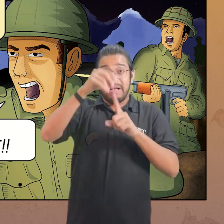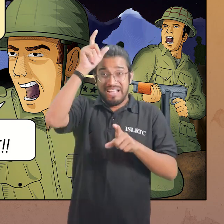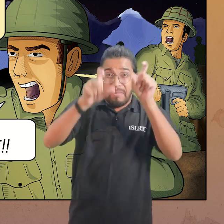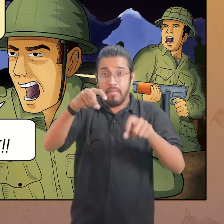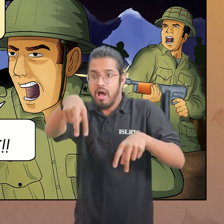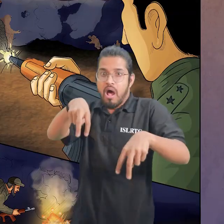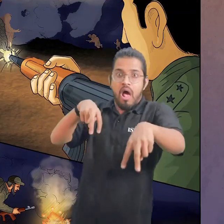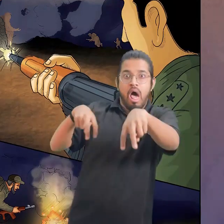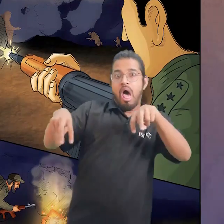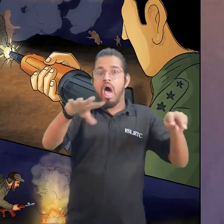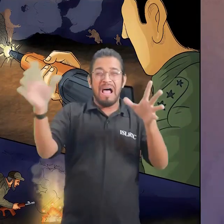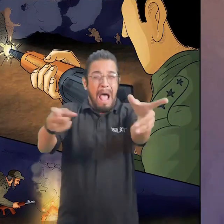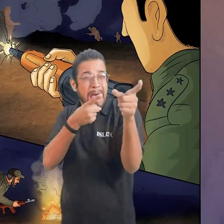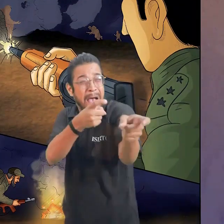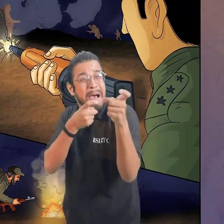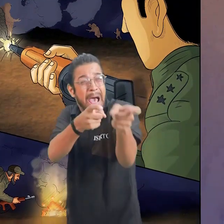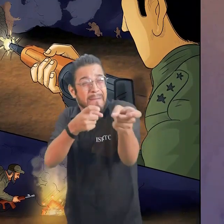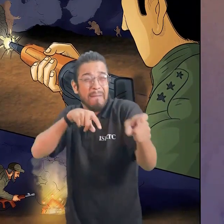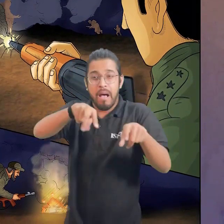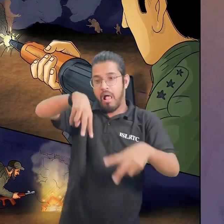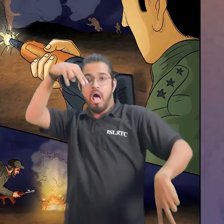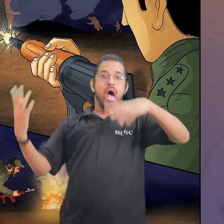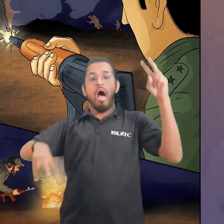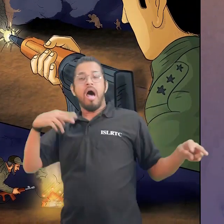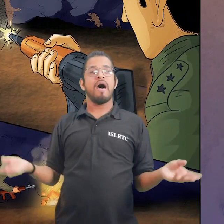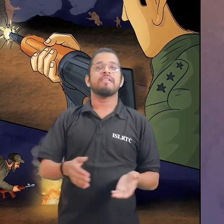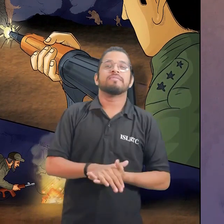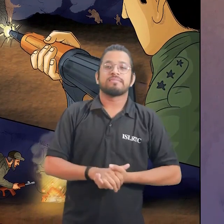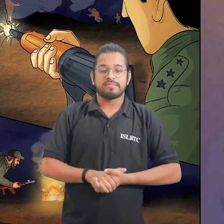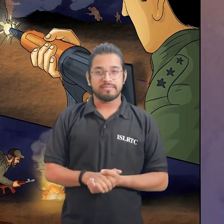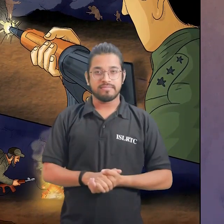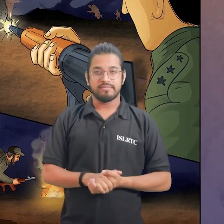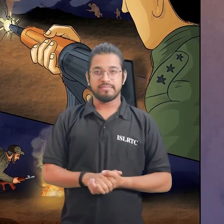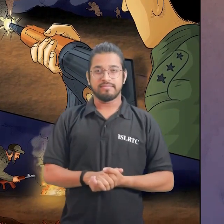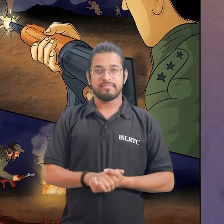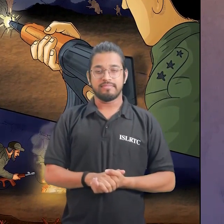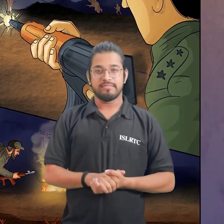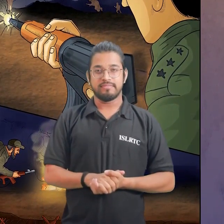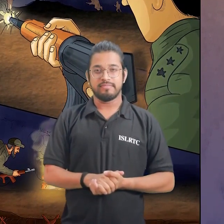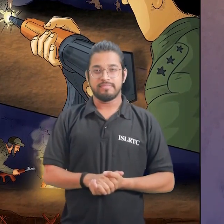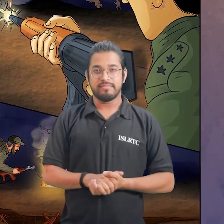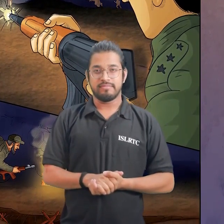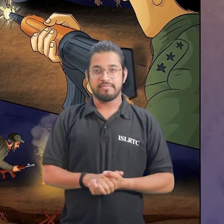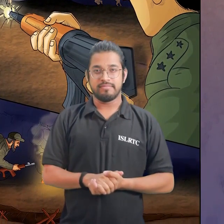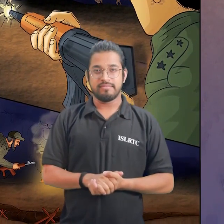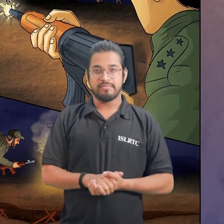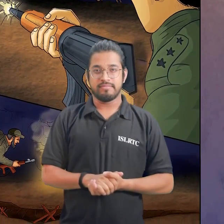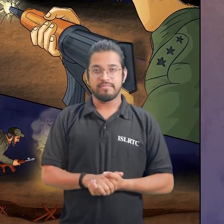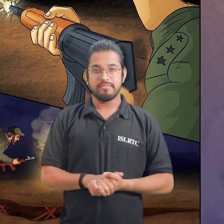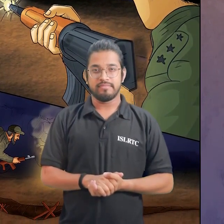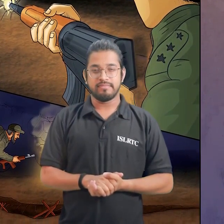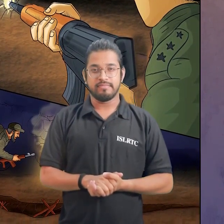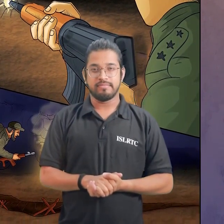hail of bullets. The enemy was taken aback by the fierceness of the charge in the face of